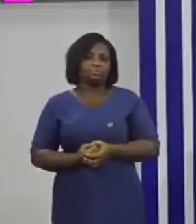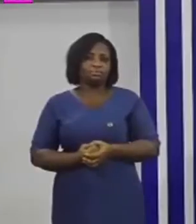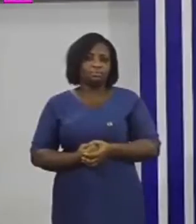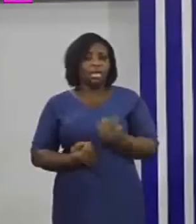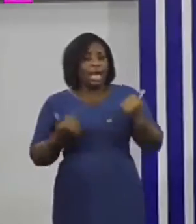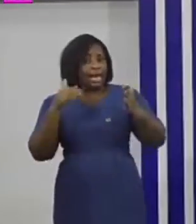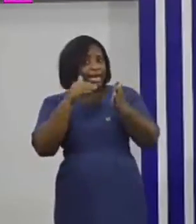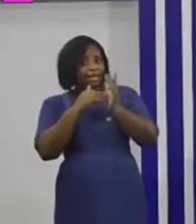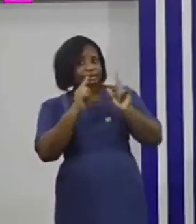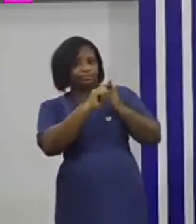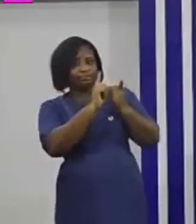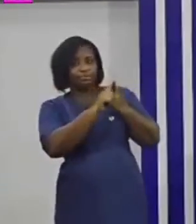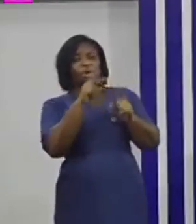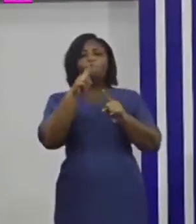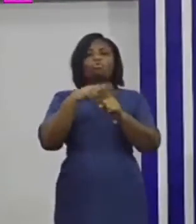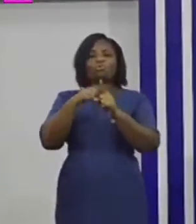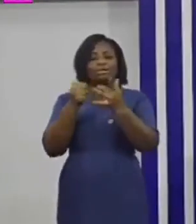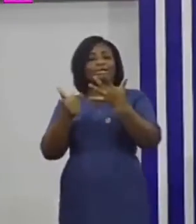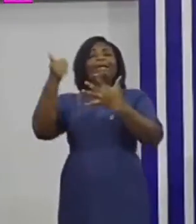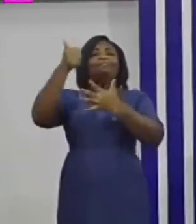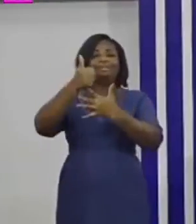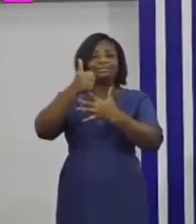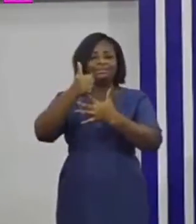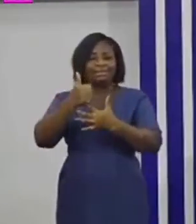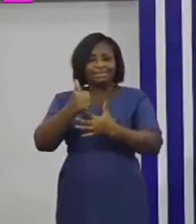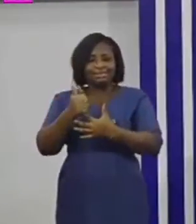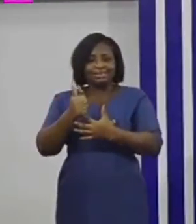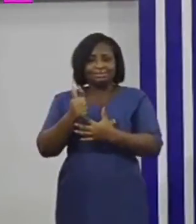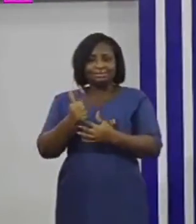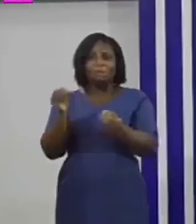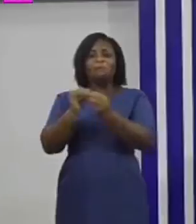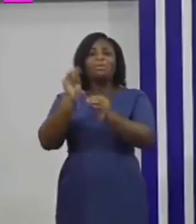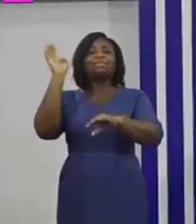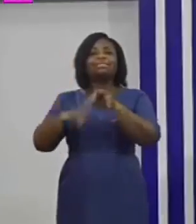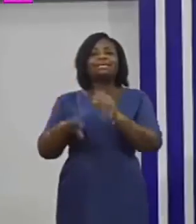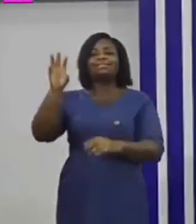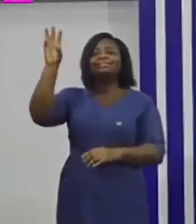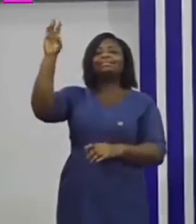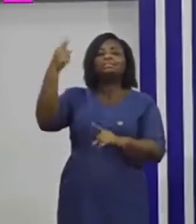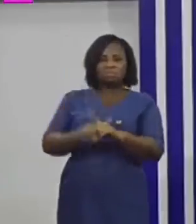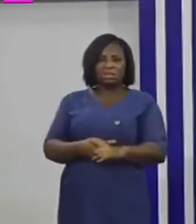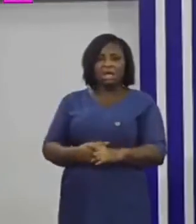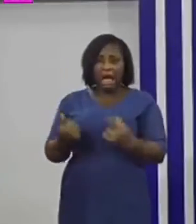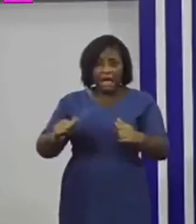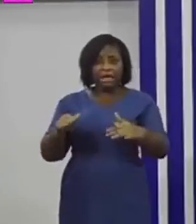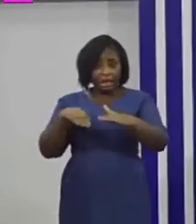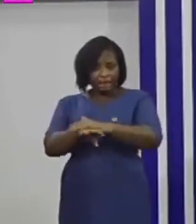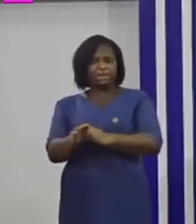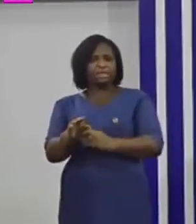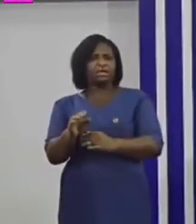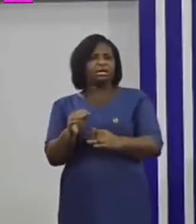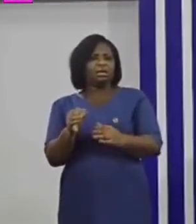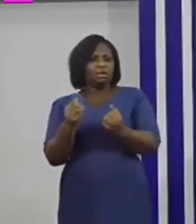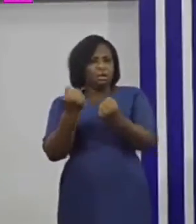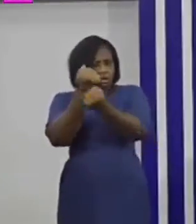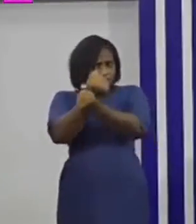B, rent advance exceeding 6 months could land you in jail of